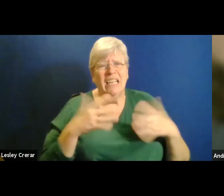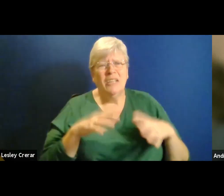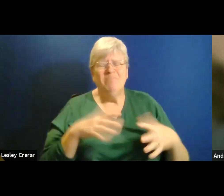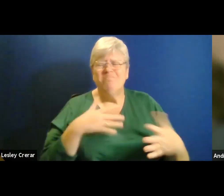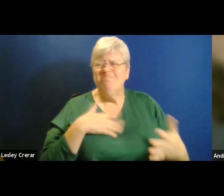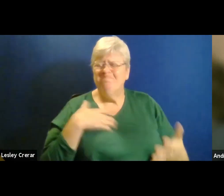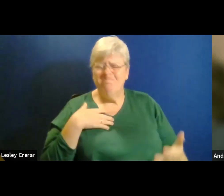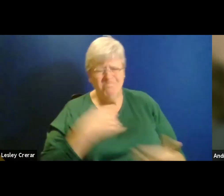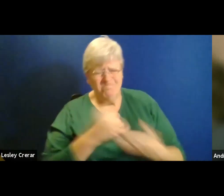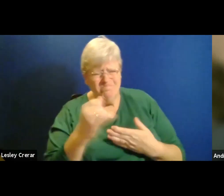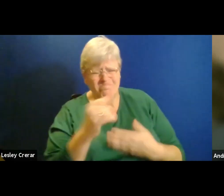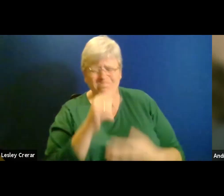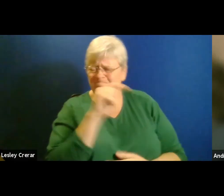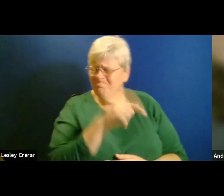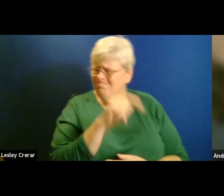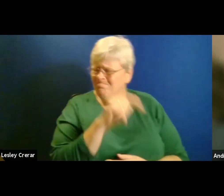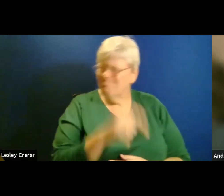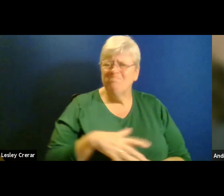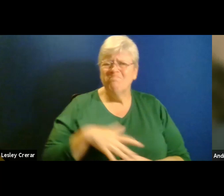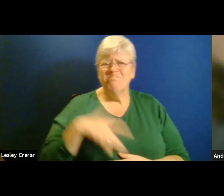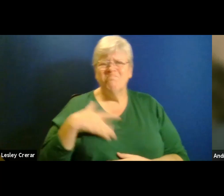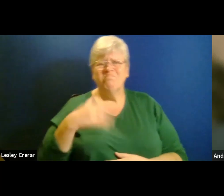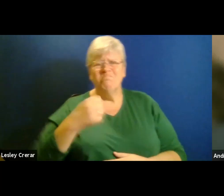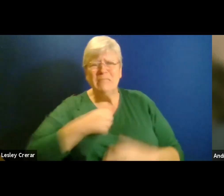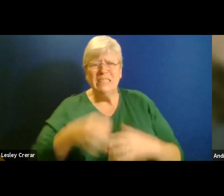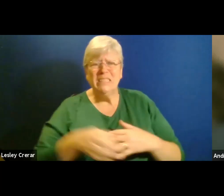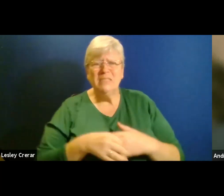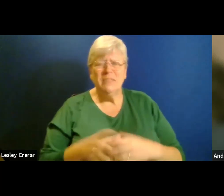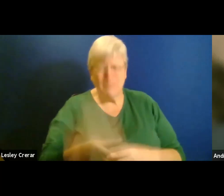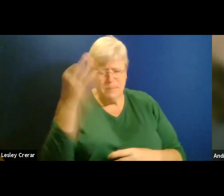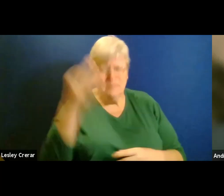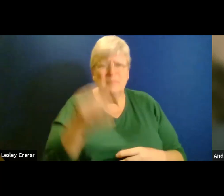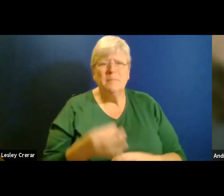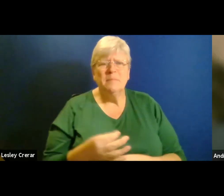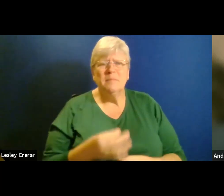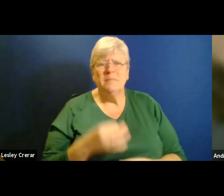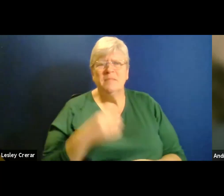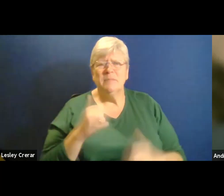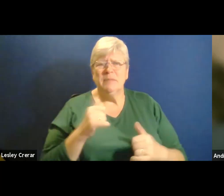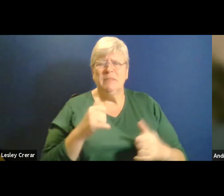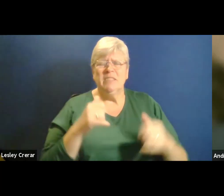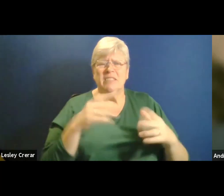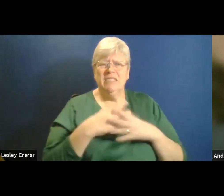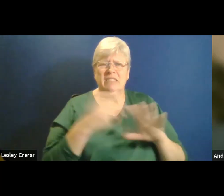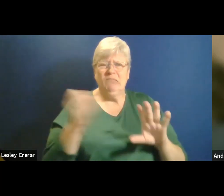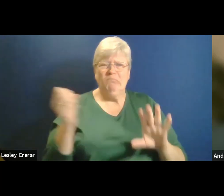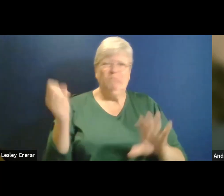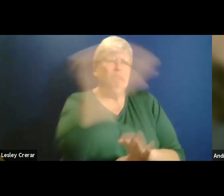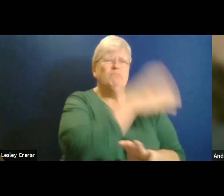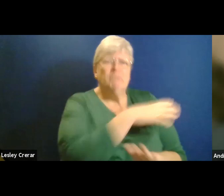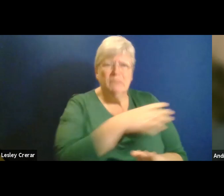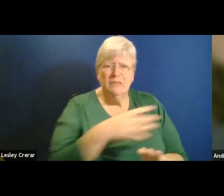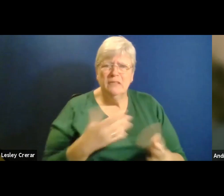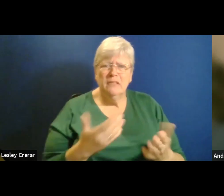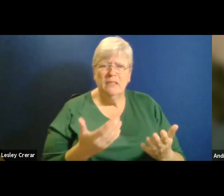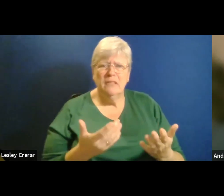to question, to feel an entitlement. She quickly snatched the envelope for fear her pique was about to throw the bouquet over the wall into the empty lane